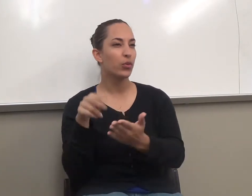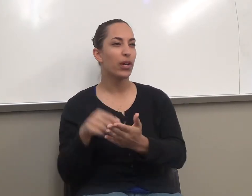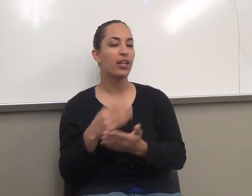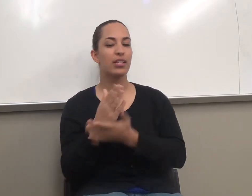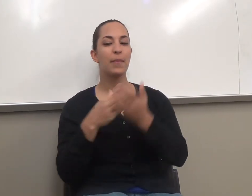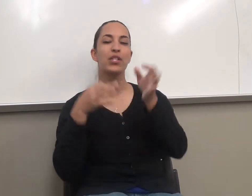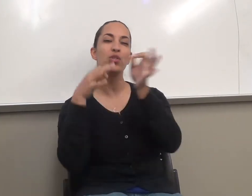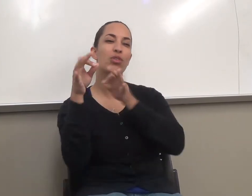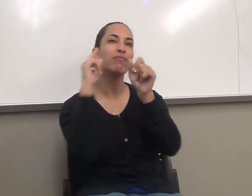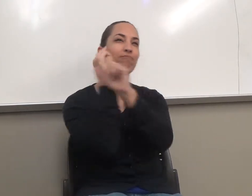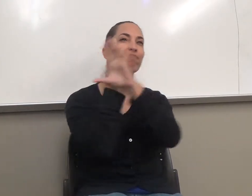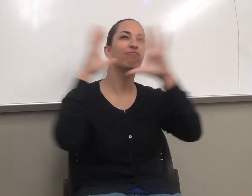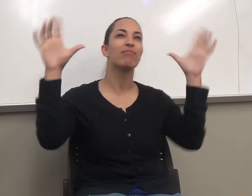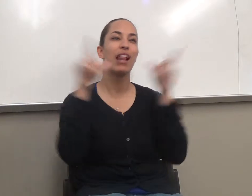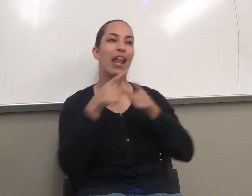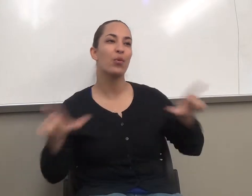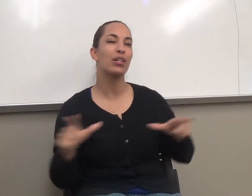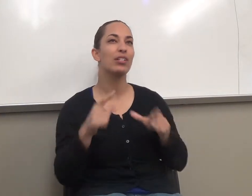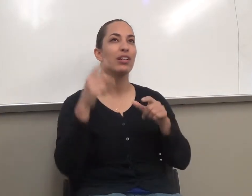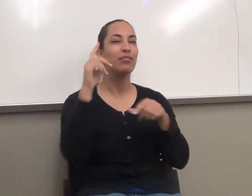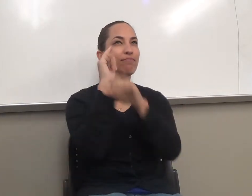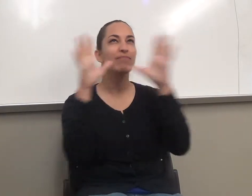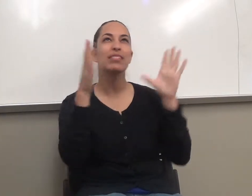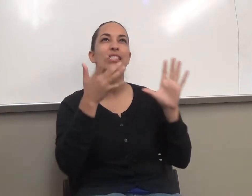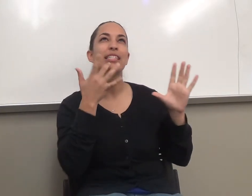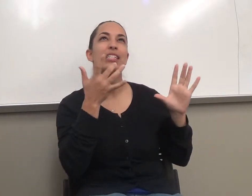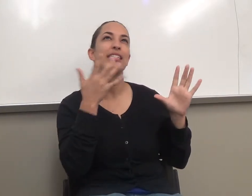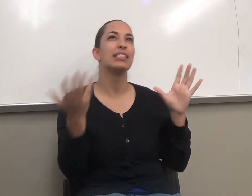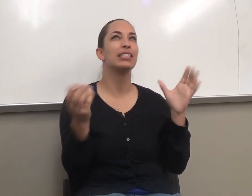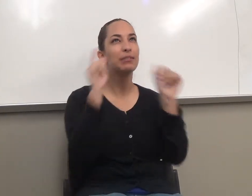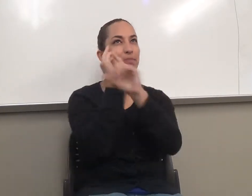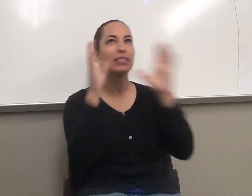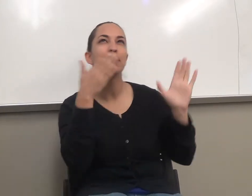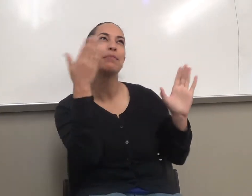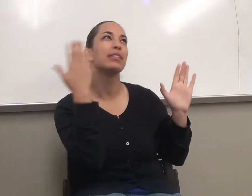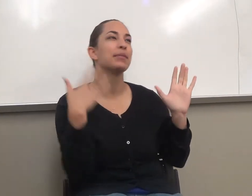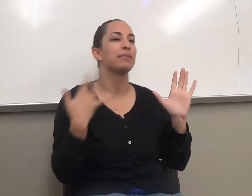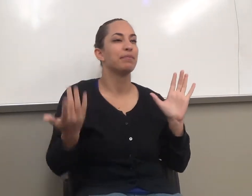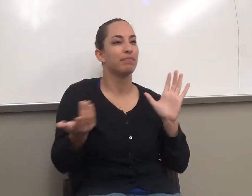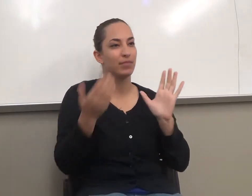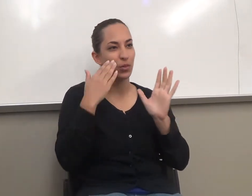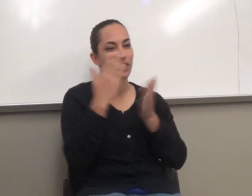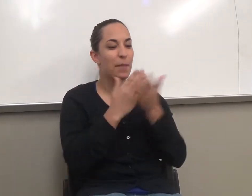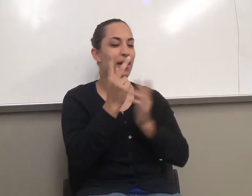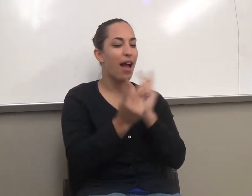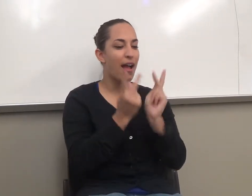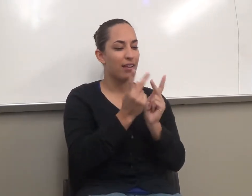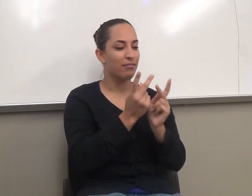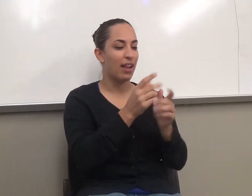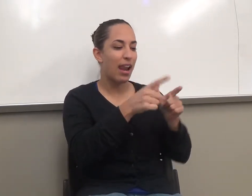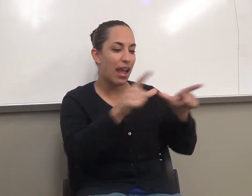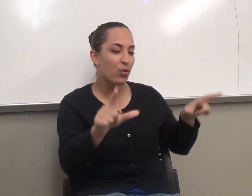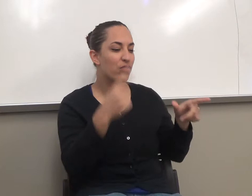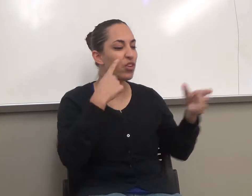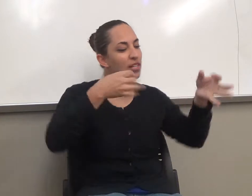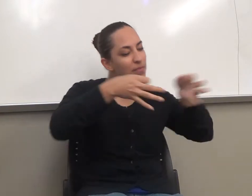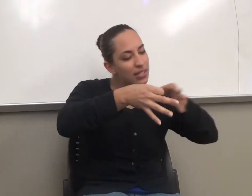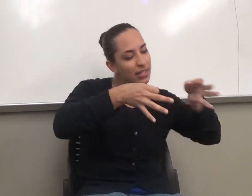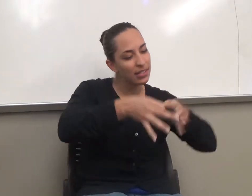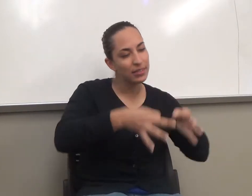sight, smell, taste, that kind of thing. Maybe some type of figurative language. On the peer review, I'm going to ask to